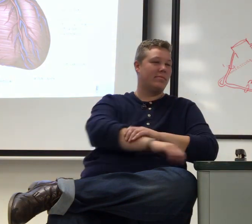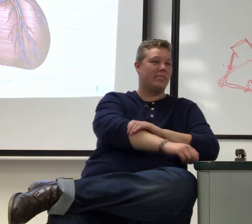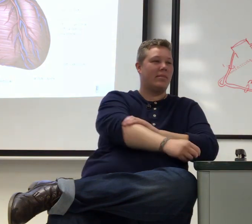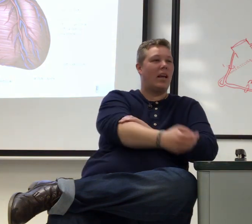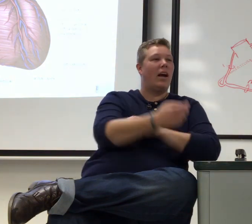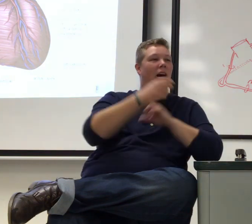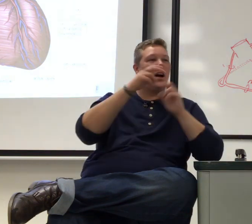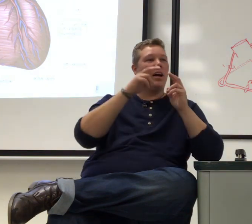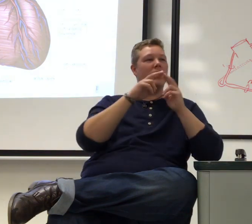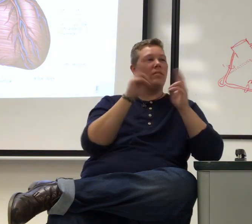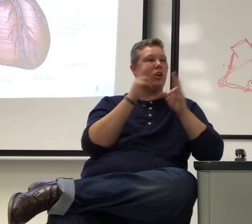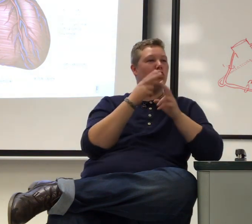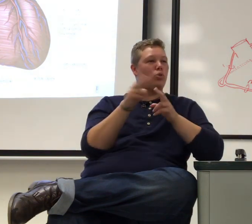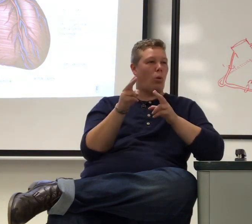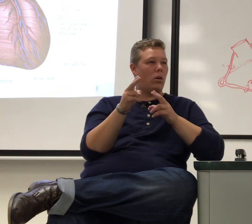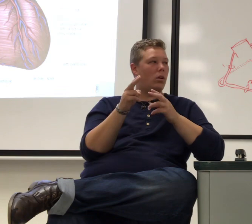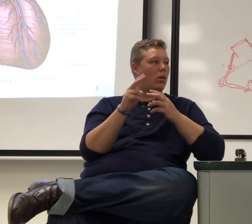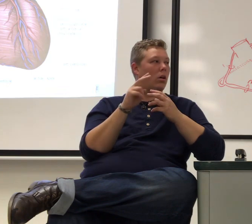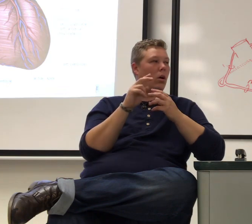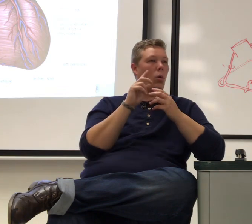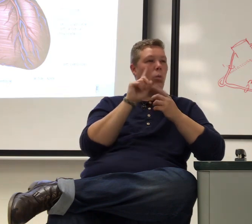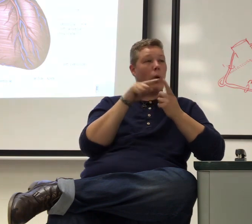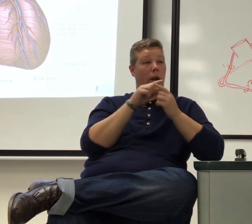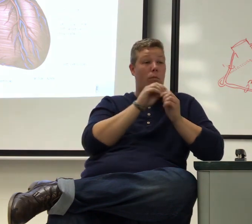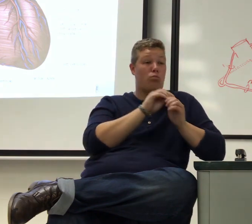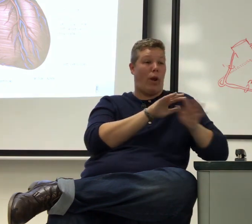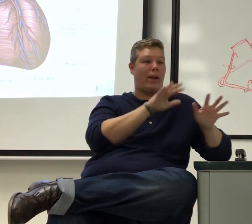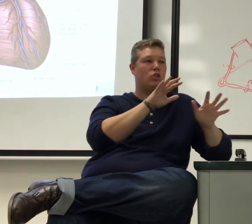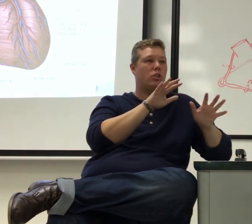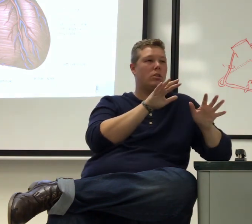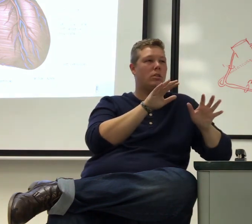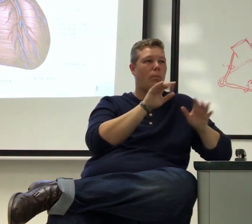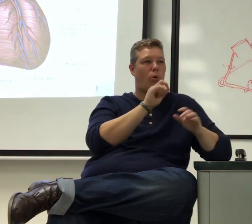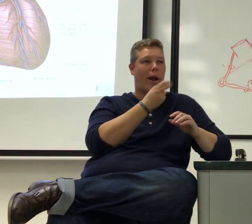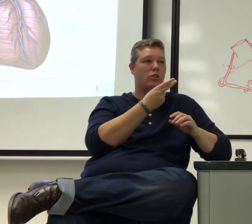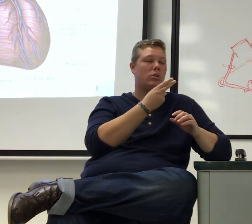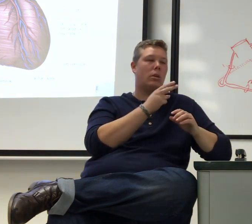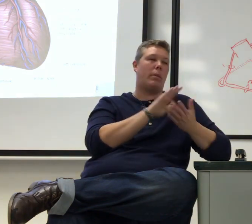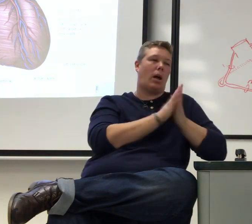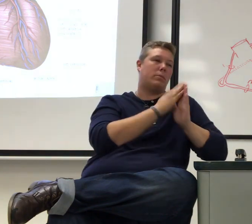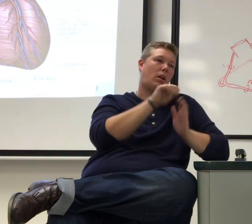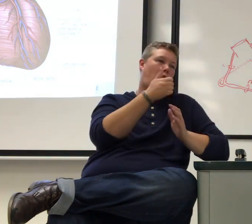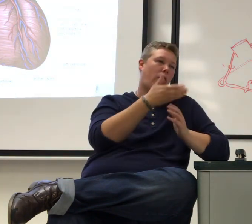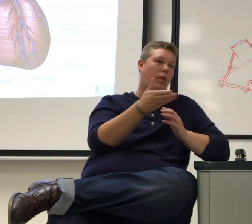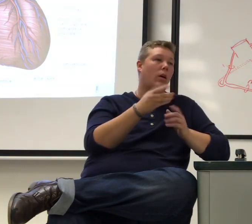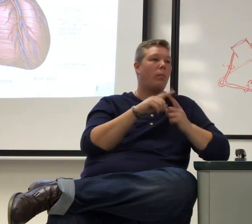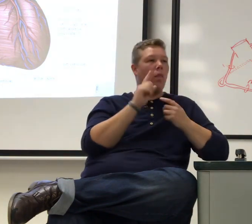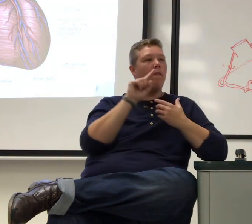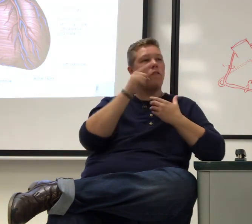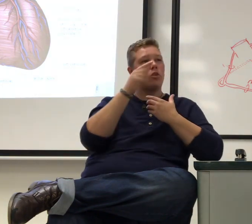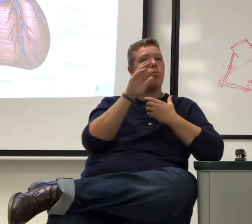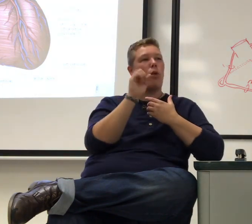It's very short. As soon as it branches, it becomes something else. The first branch goes right down the front.